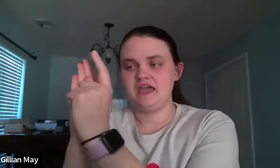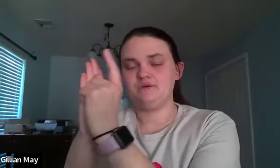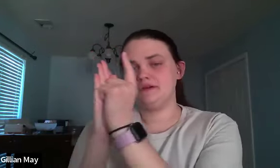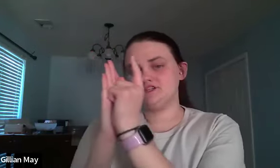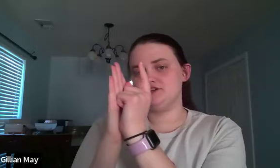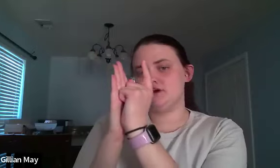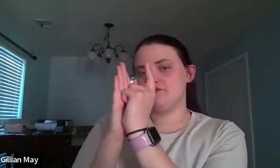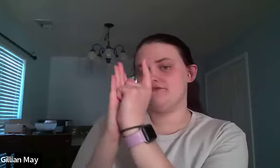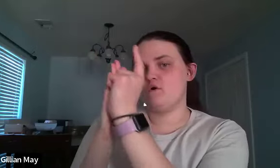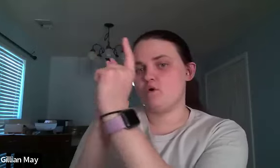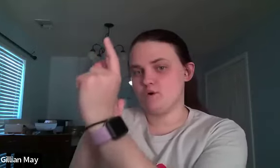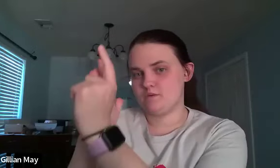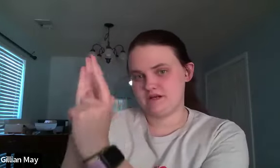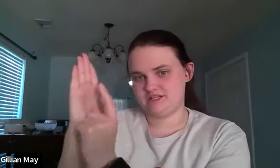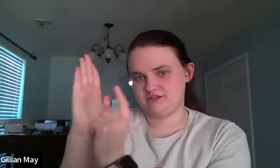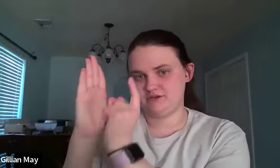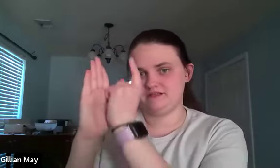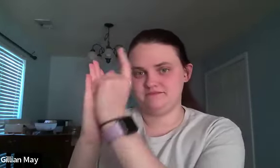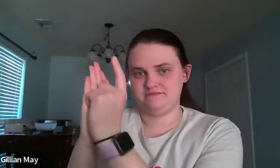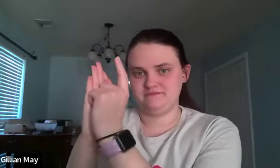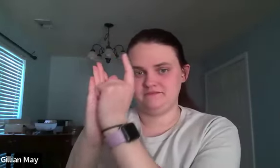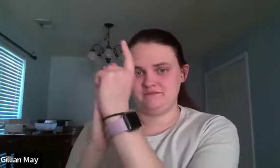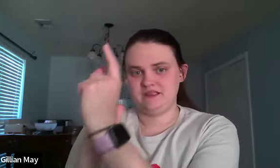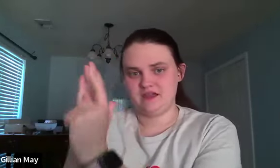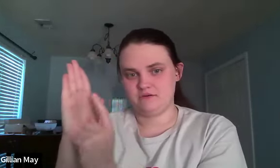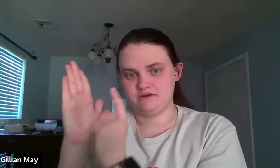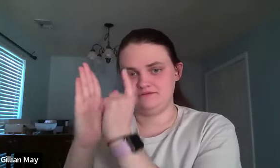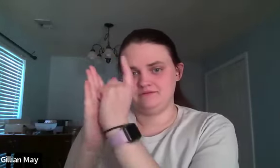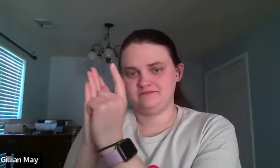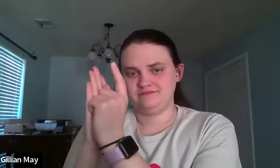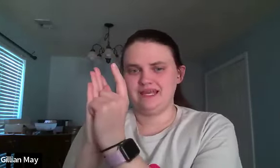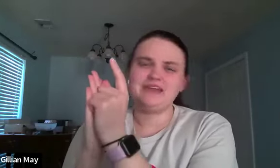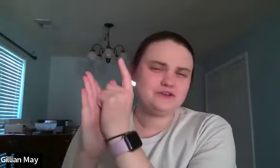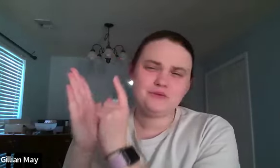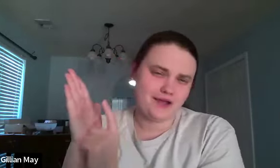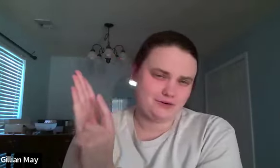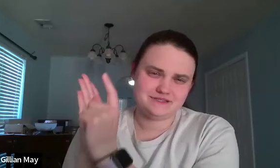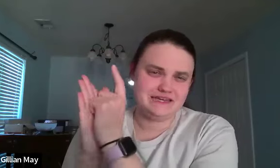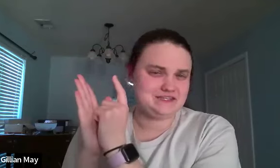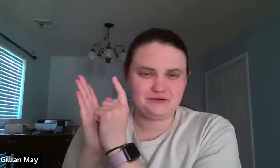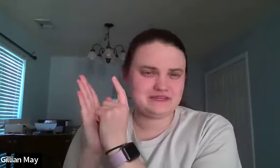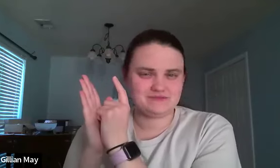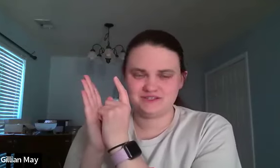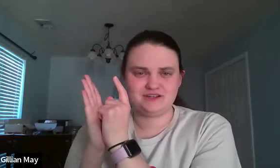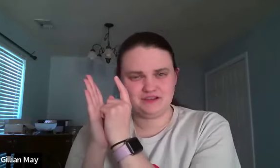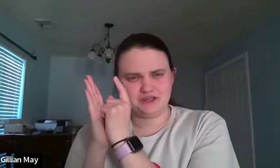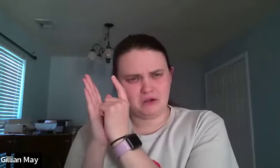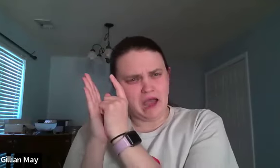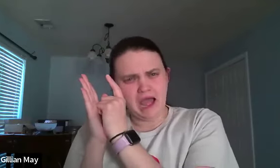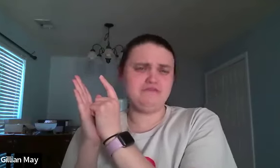you want to make sure you go forward as you do it. Hour. If you go backwards, I don't think someone's going to look at you and go, I have